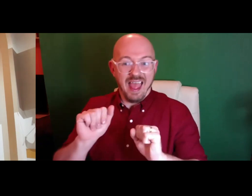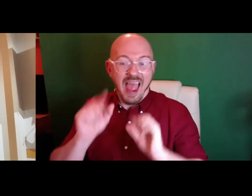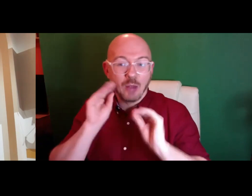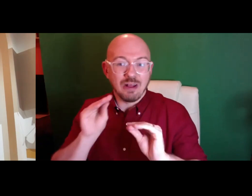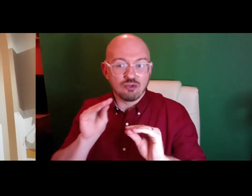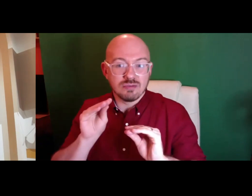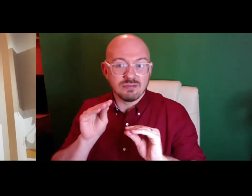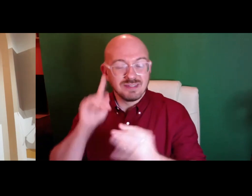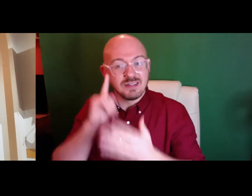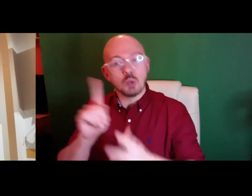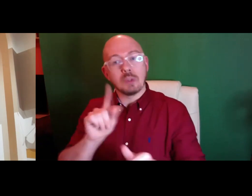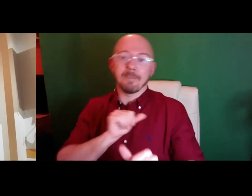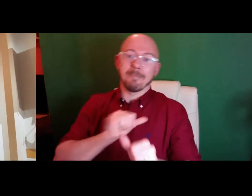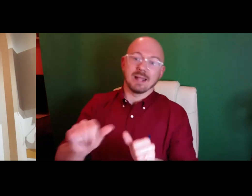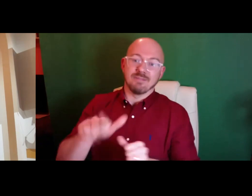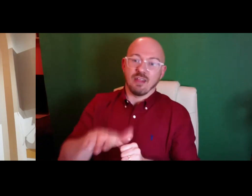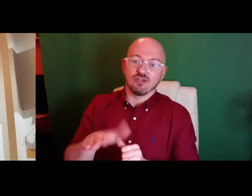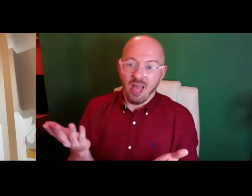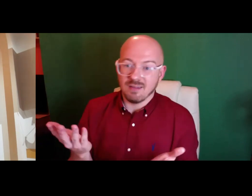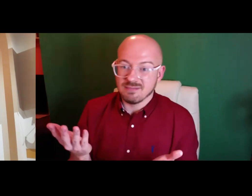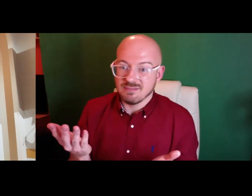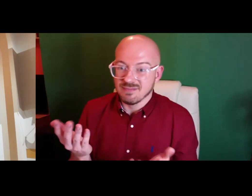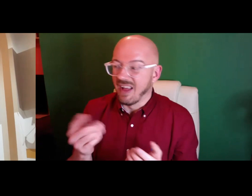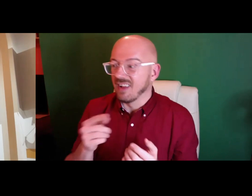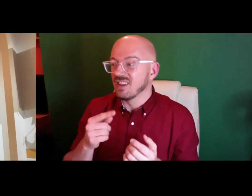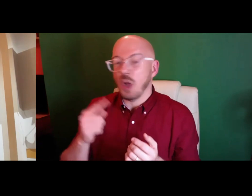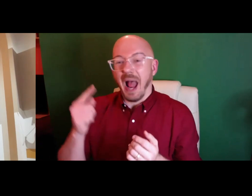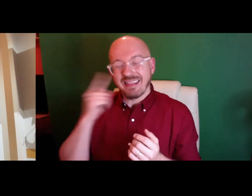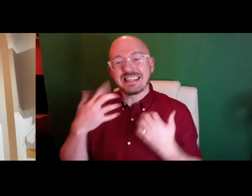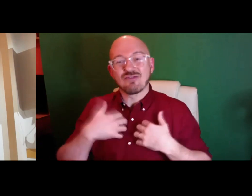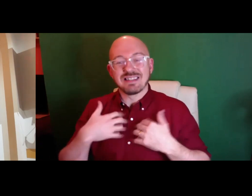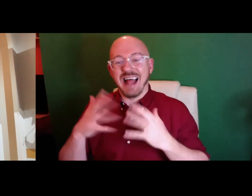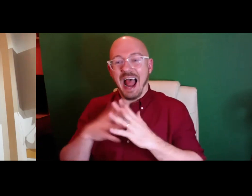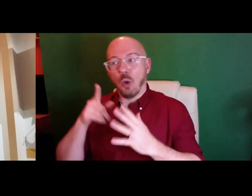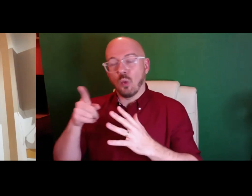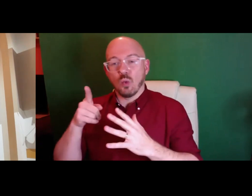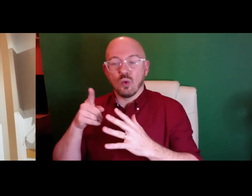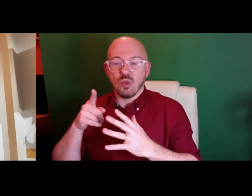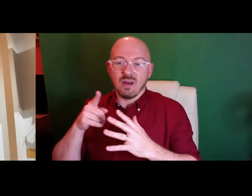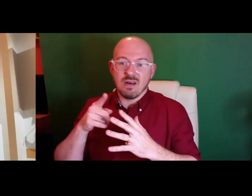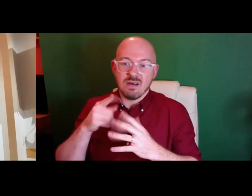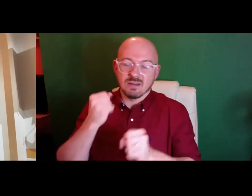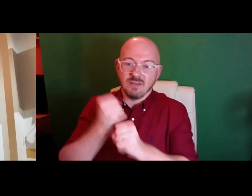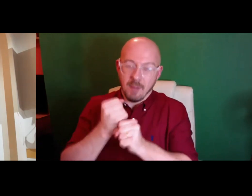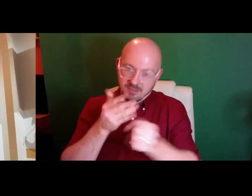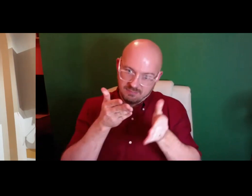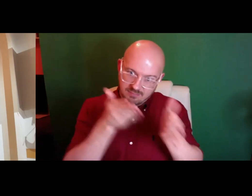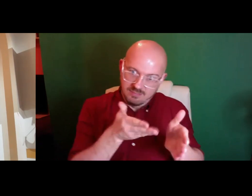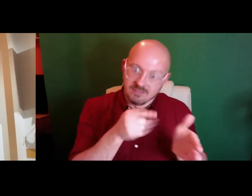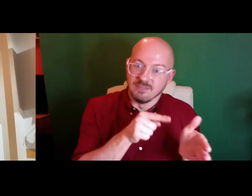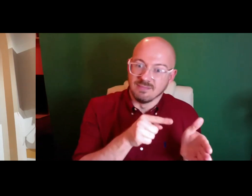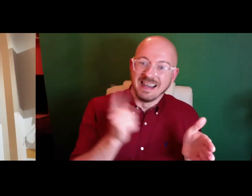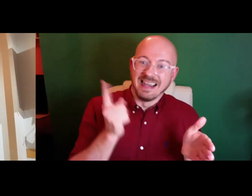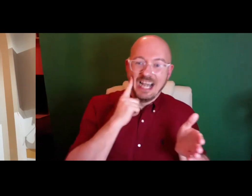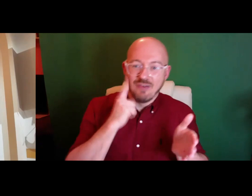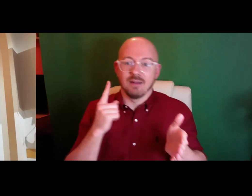hearing parents. So they're hearing parents making decisions on their behalf with regards to their education and their language